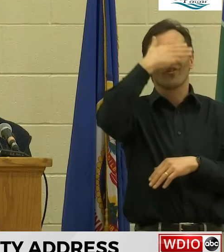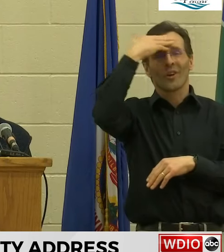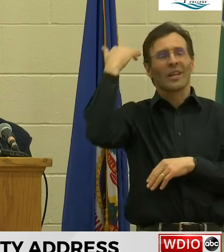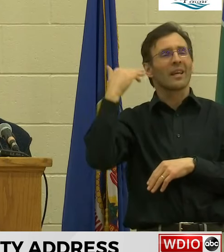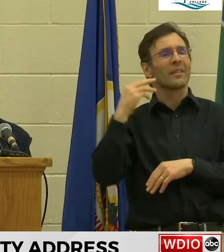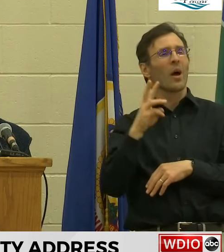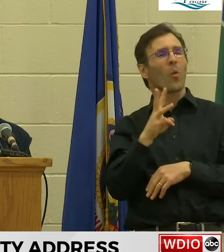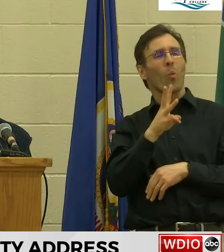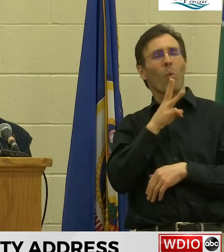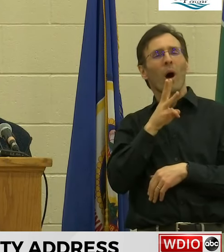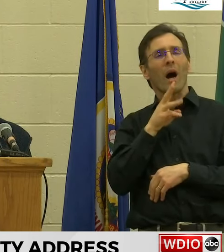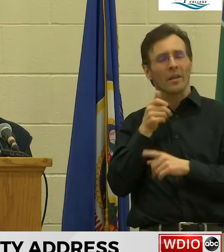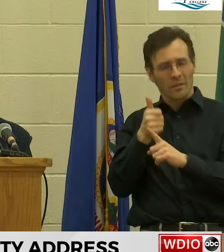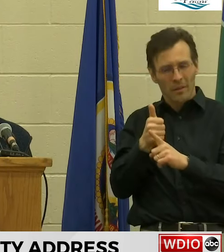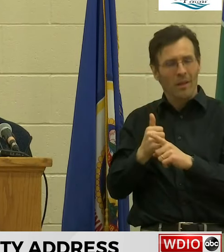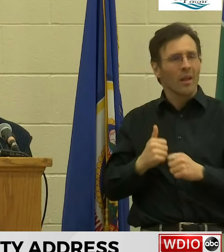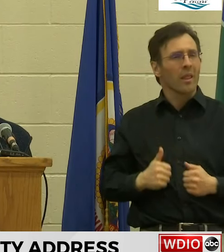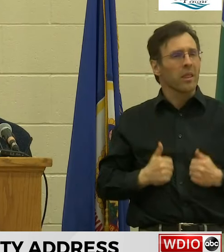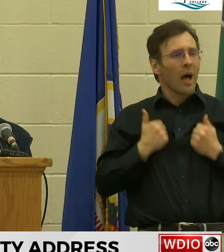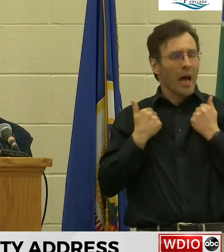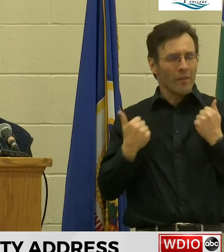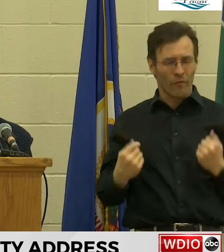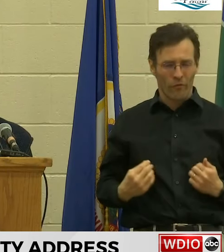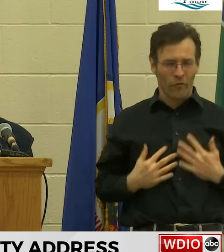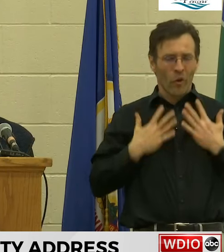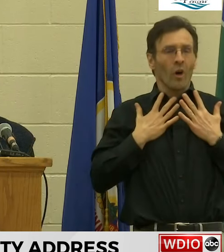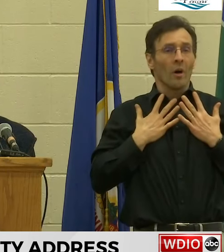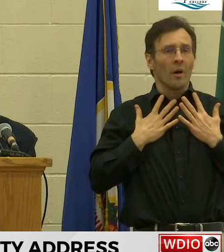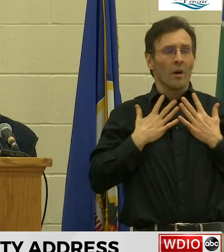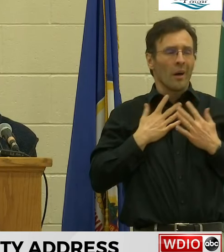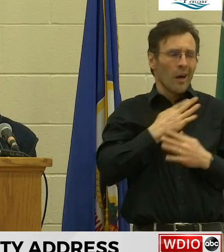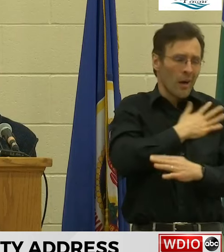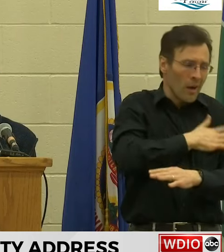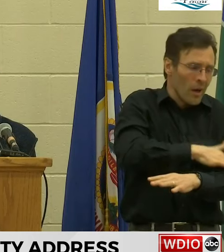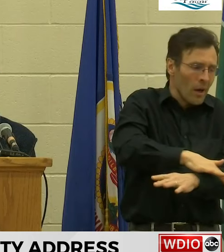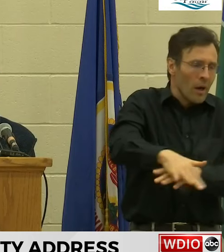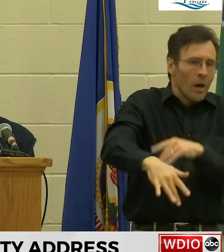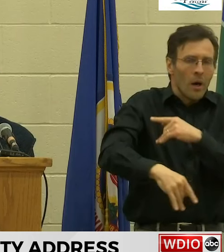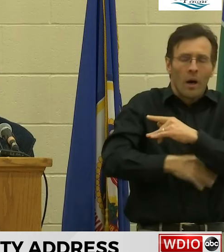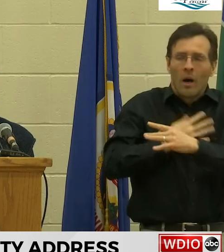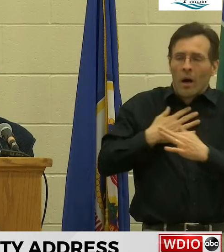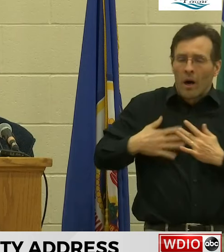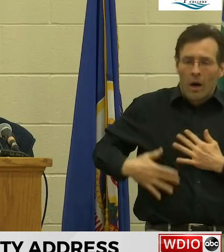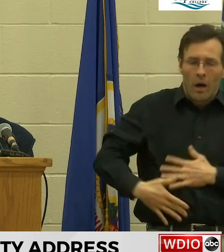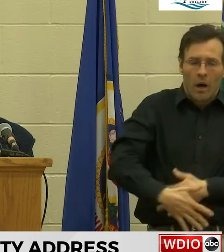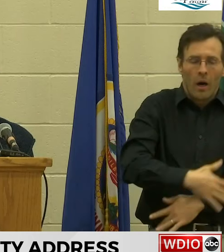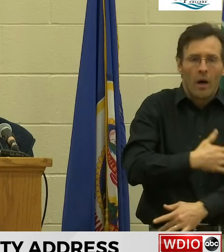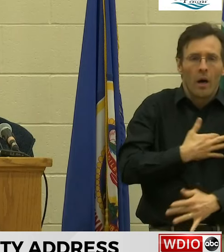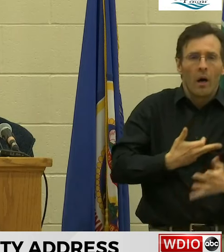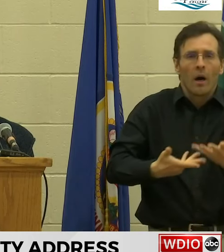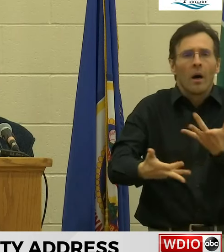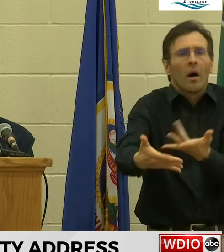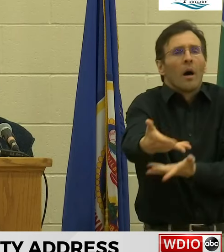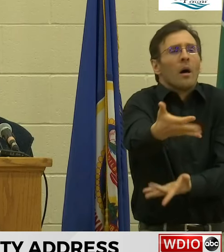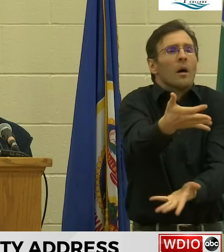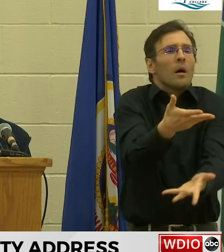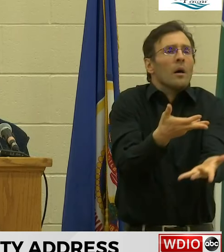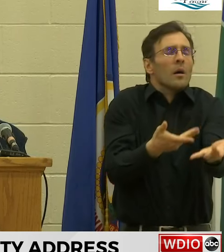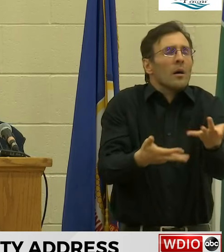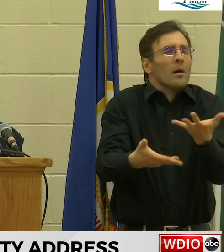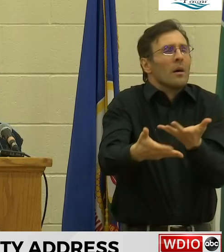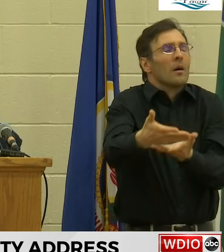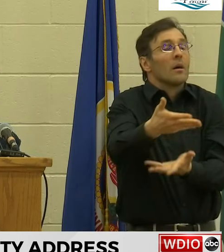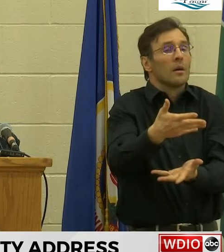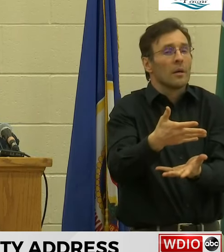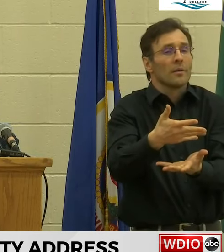is life, how it runs between the banks of our veins. City